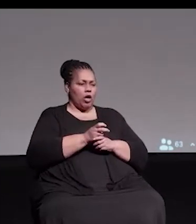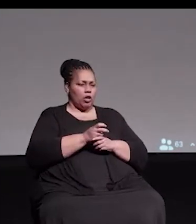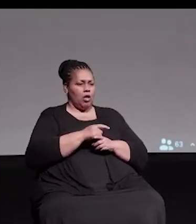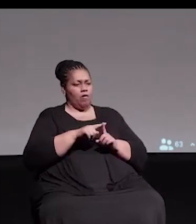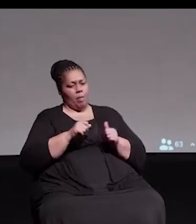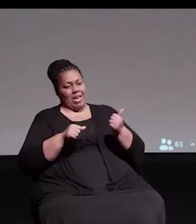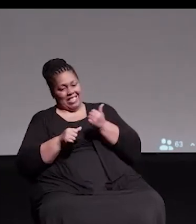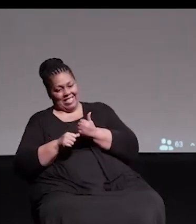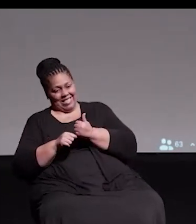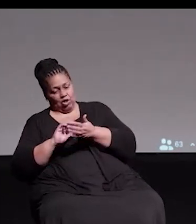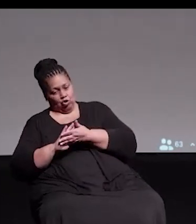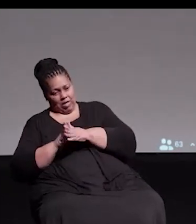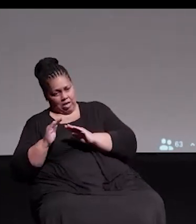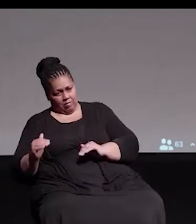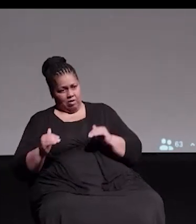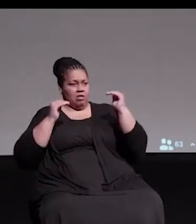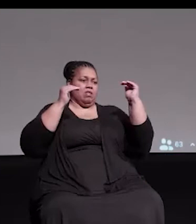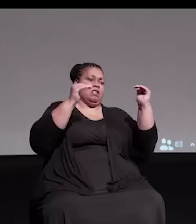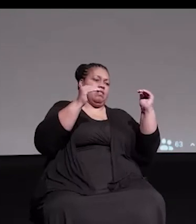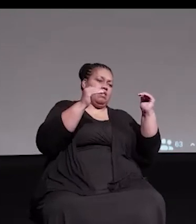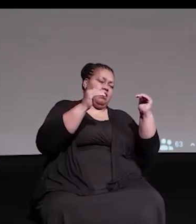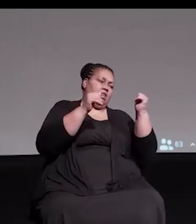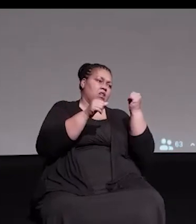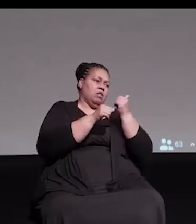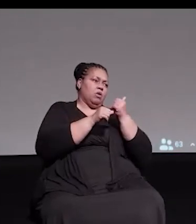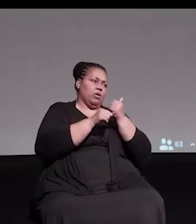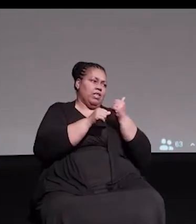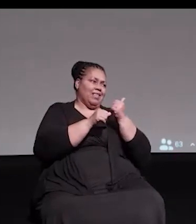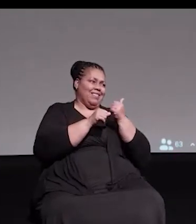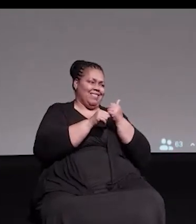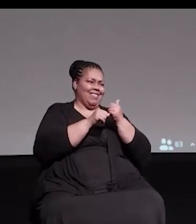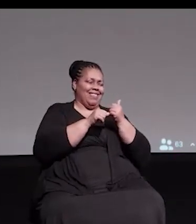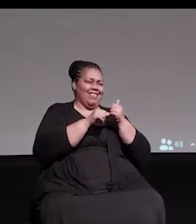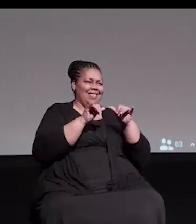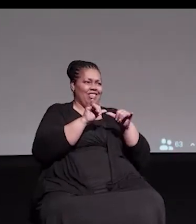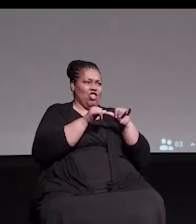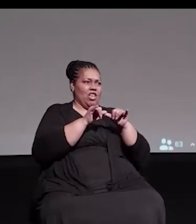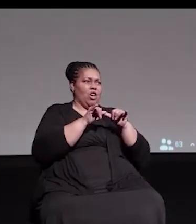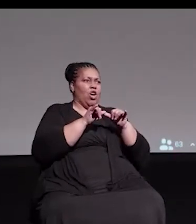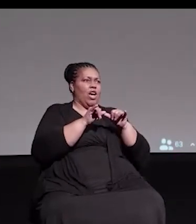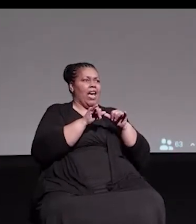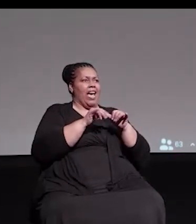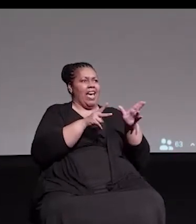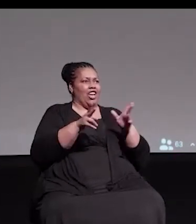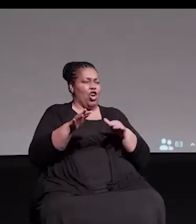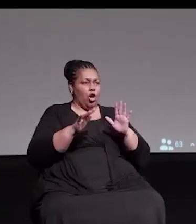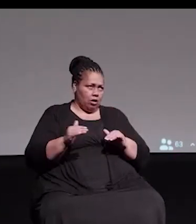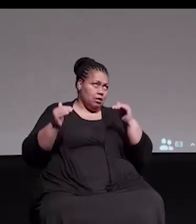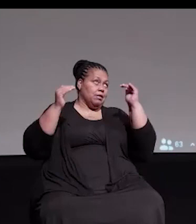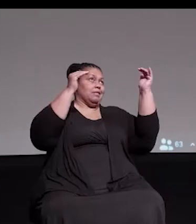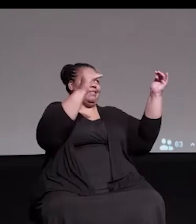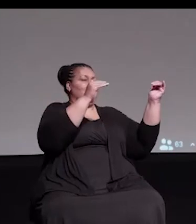of assistant into associate engineer editor into full editor, and in any way